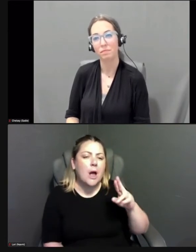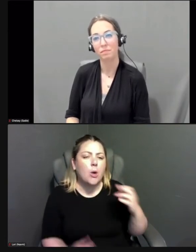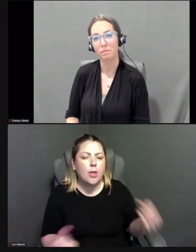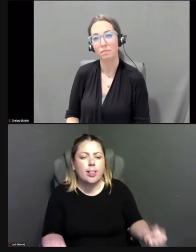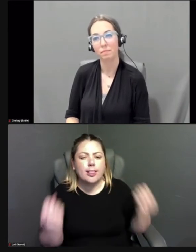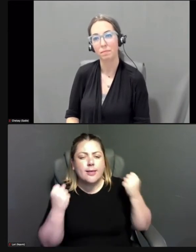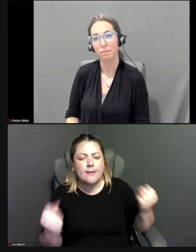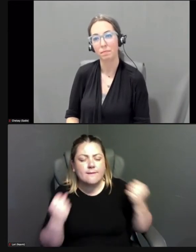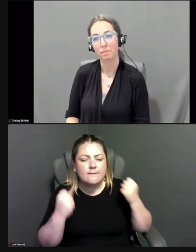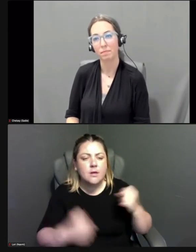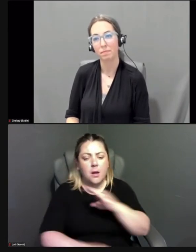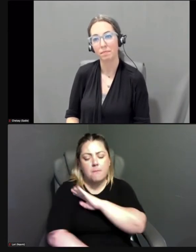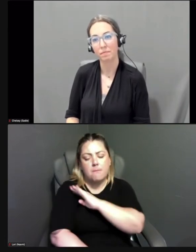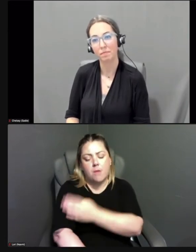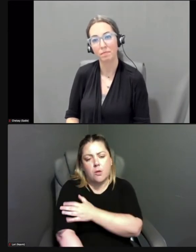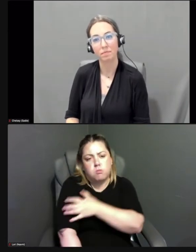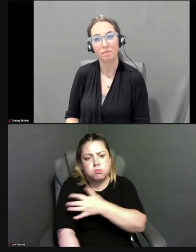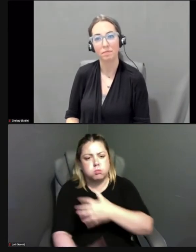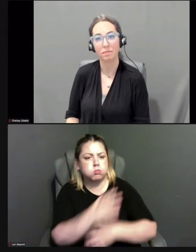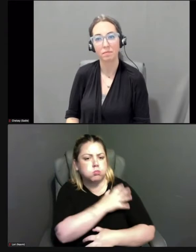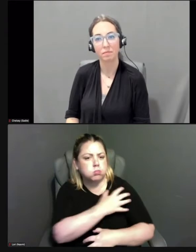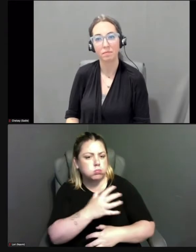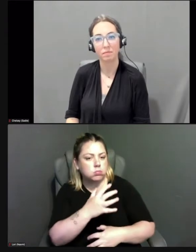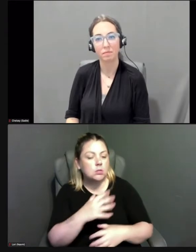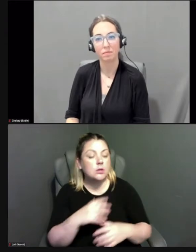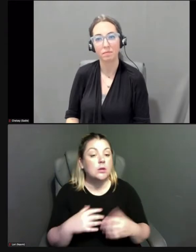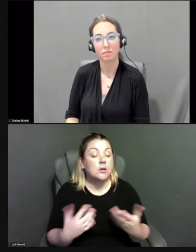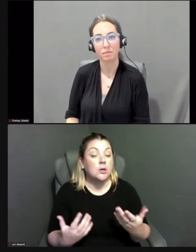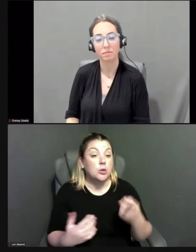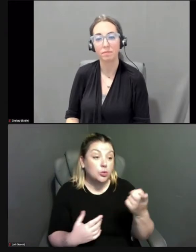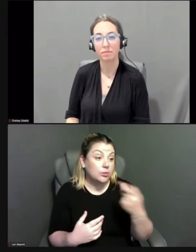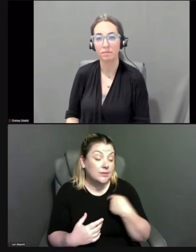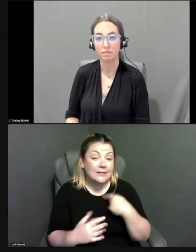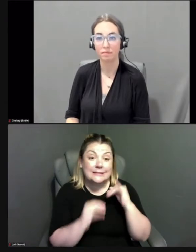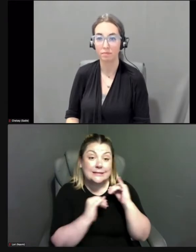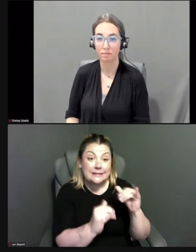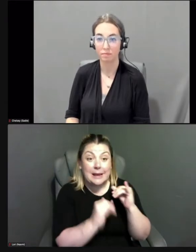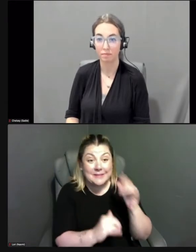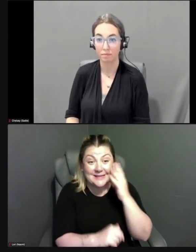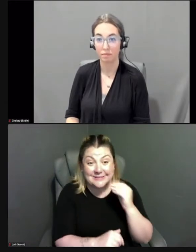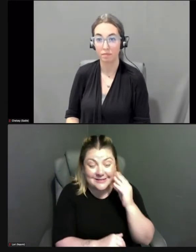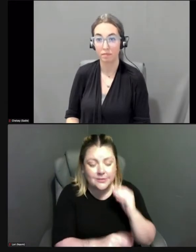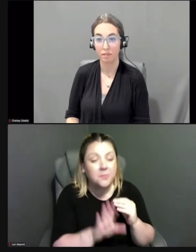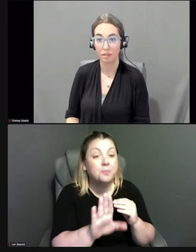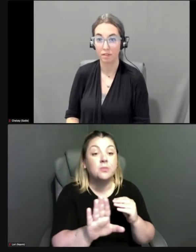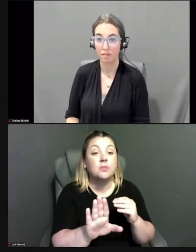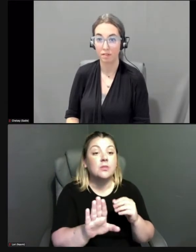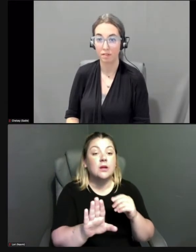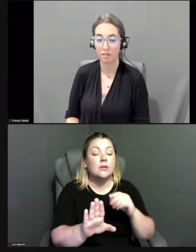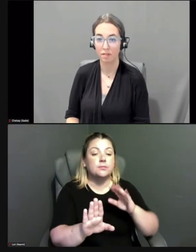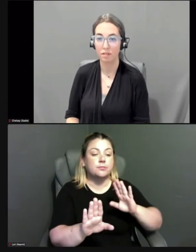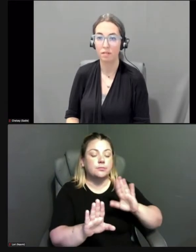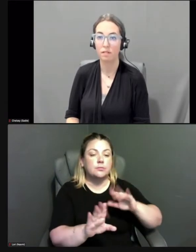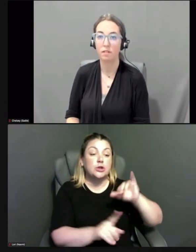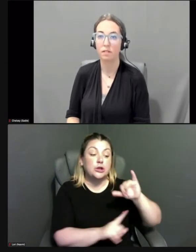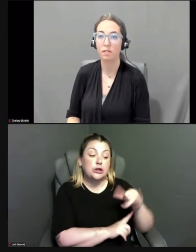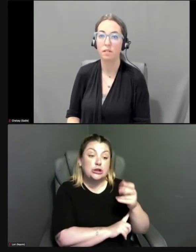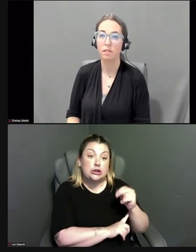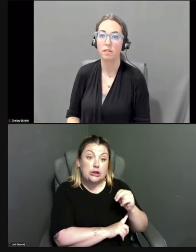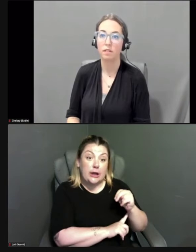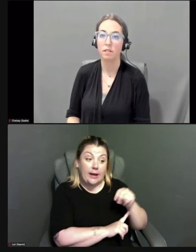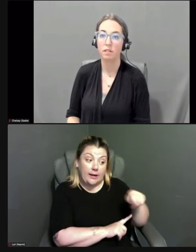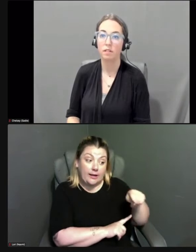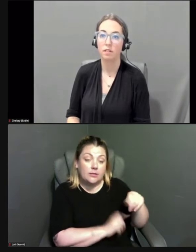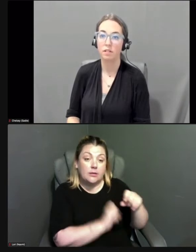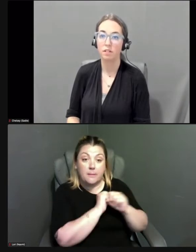building. And I went to a very similar place. And let me just be clear that this is not aligned with like how Jen markets her stuff like